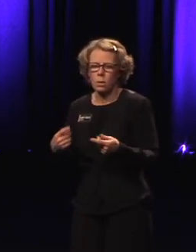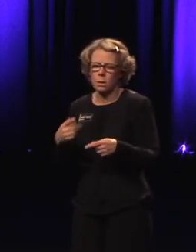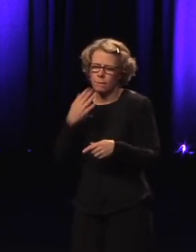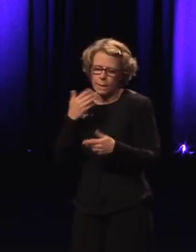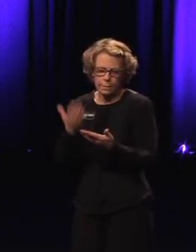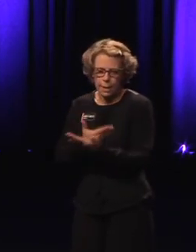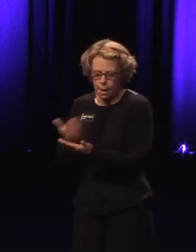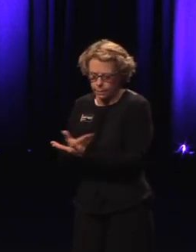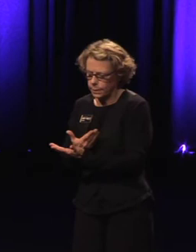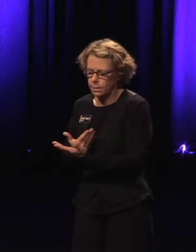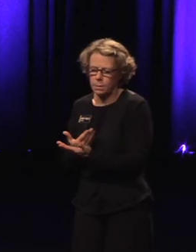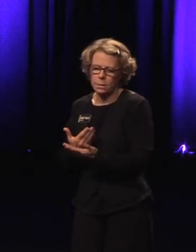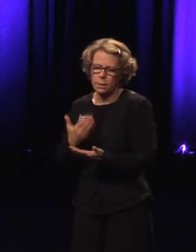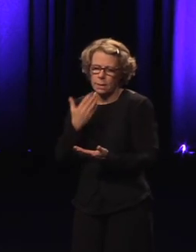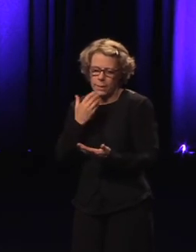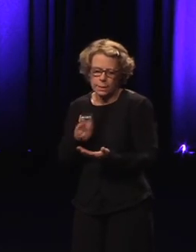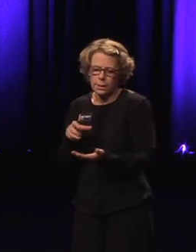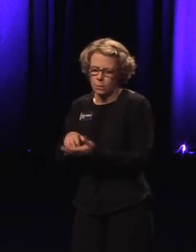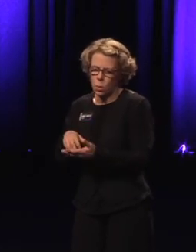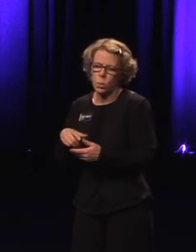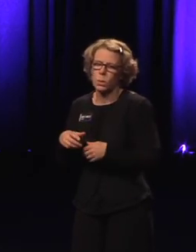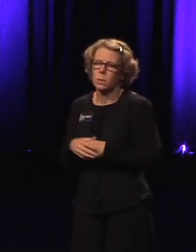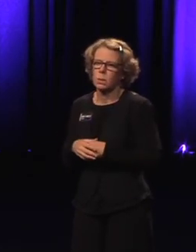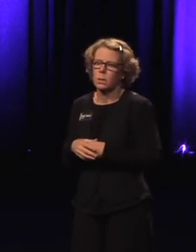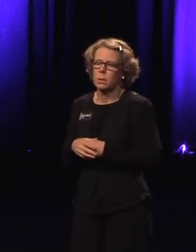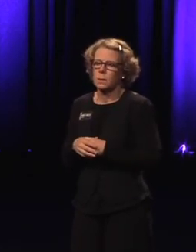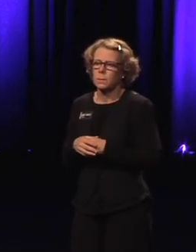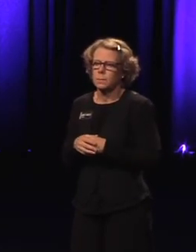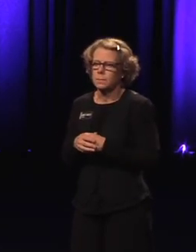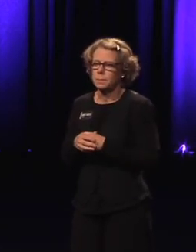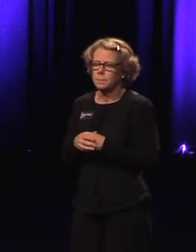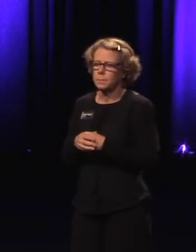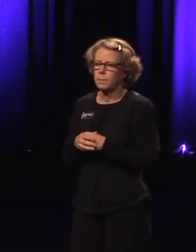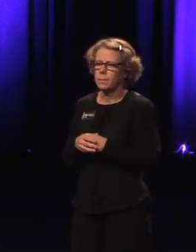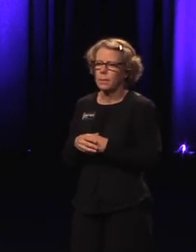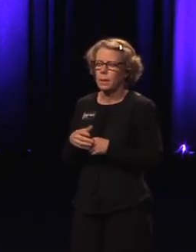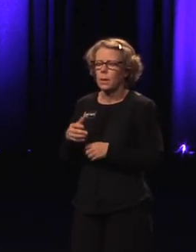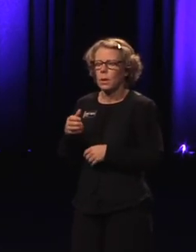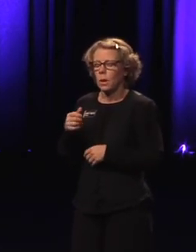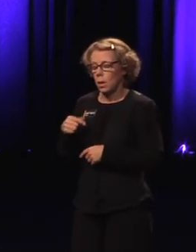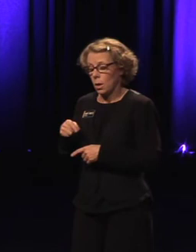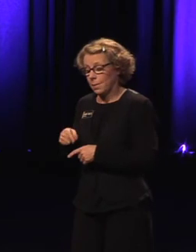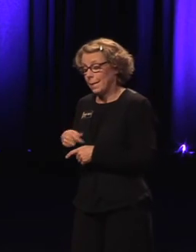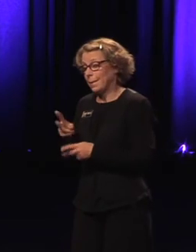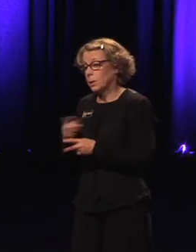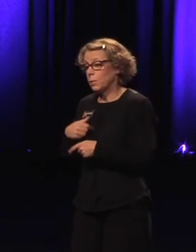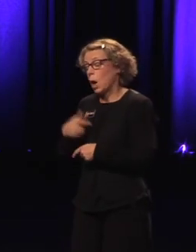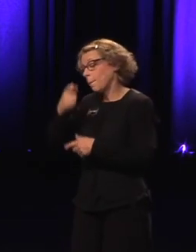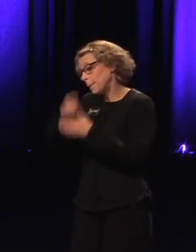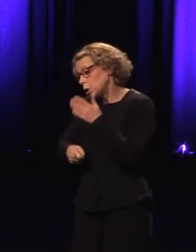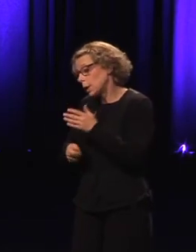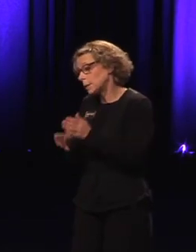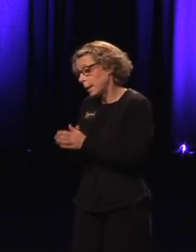capacities, contexts, and stages reached. The misapplication of the MDGs as a